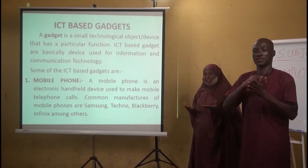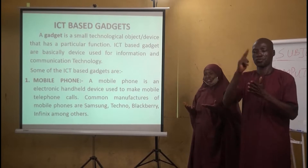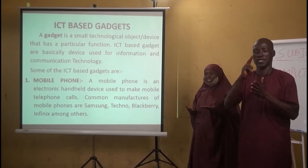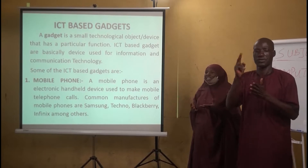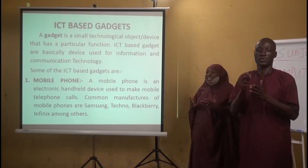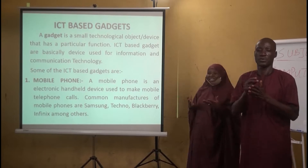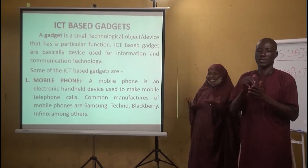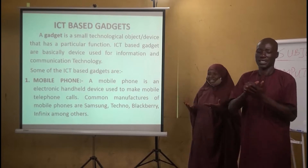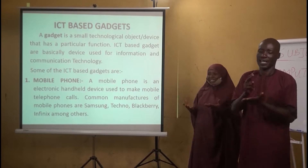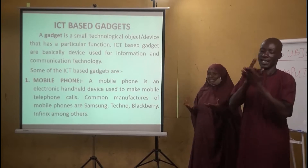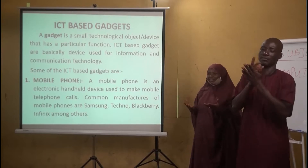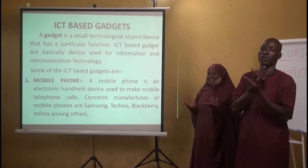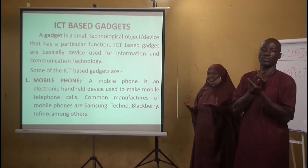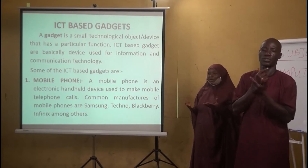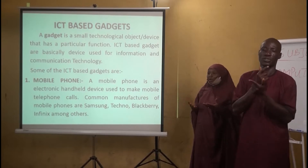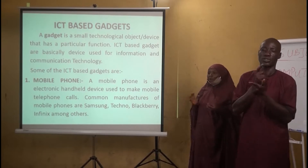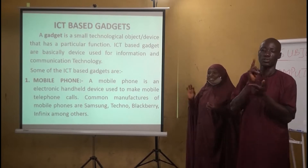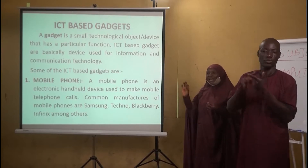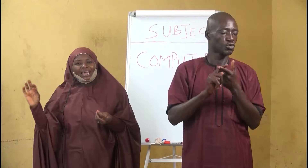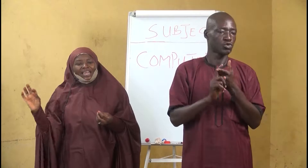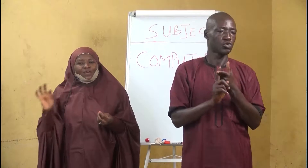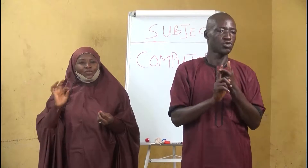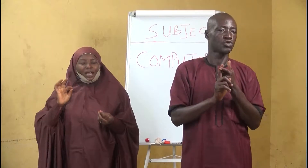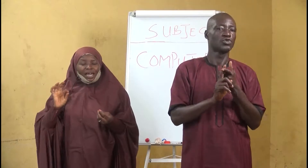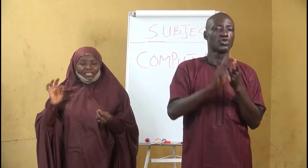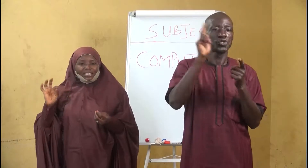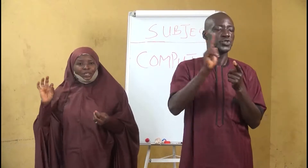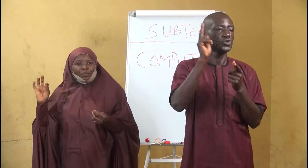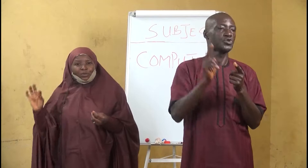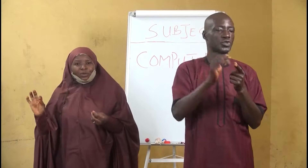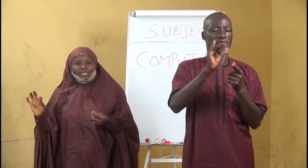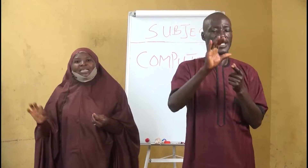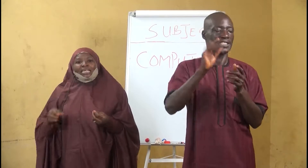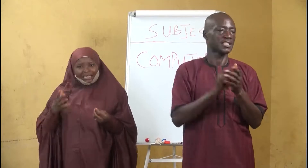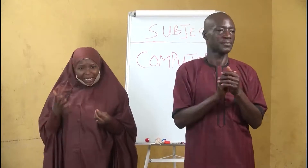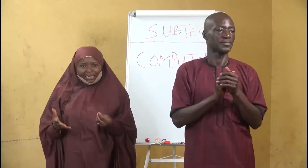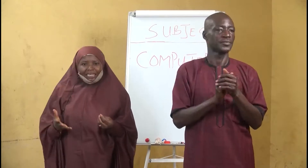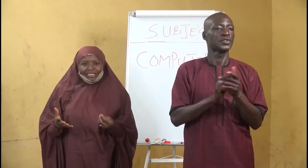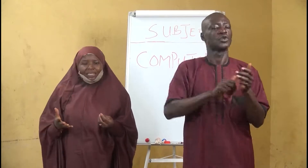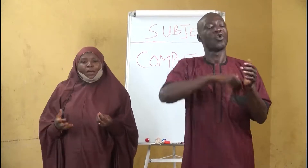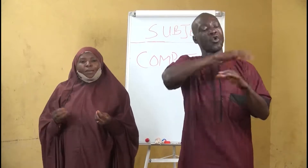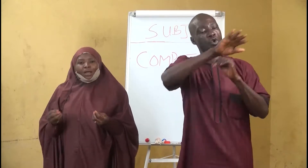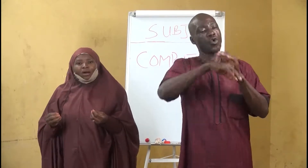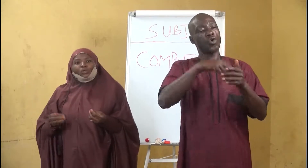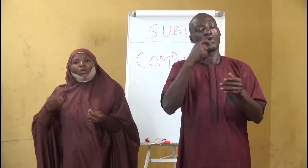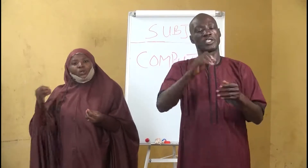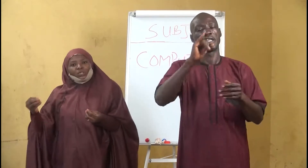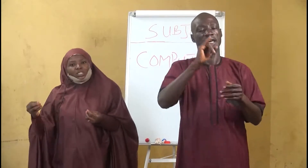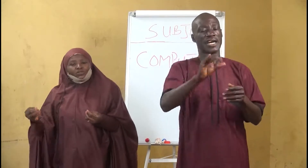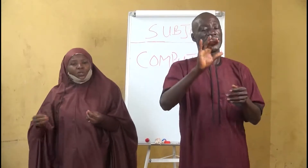technology. That's the gadgets. Because any ICT product is a gadget, because we use it for the